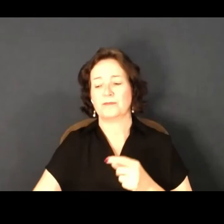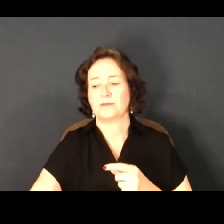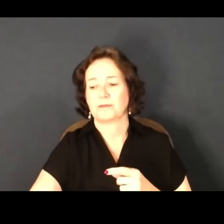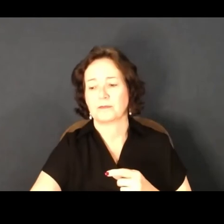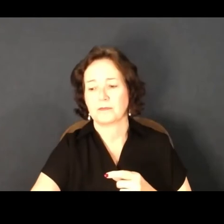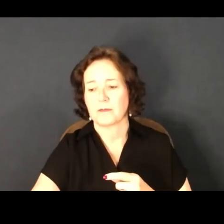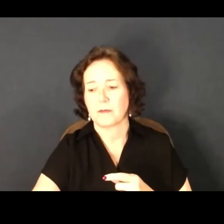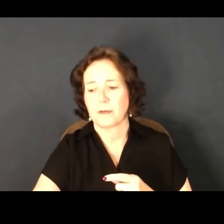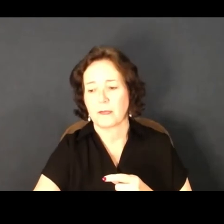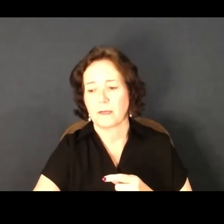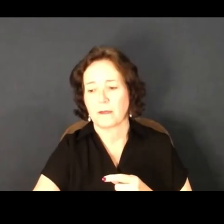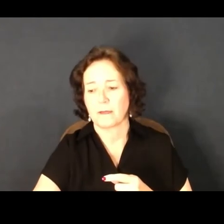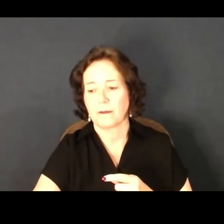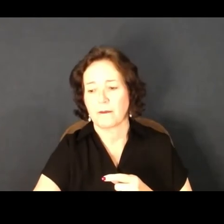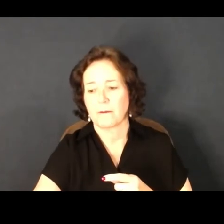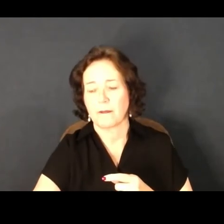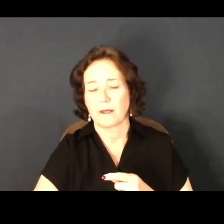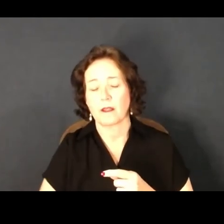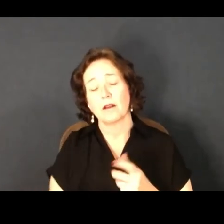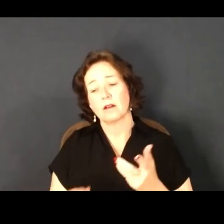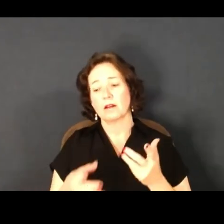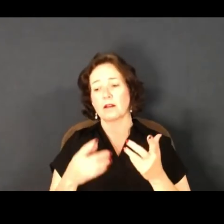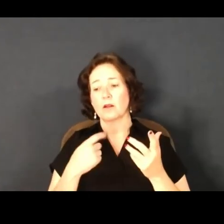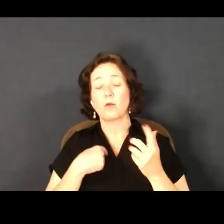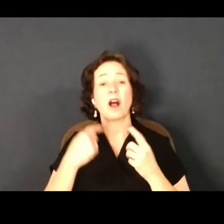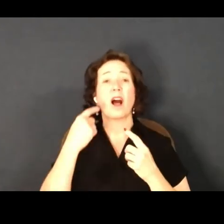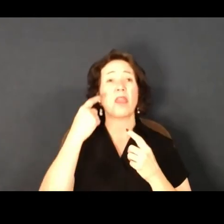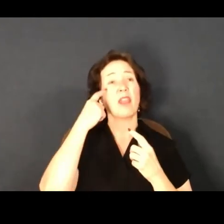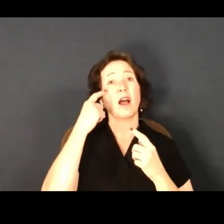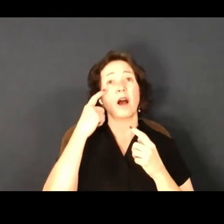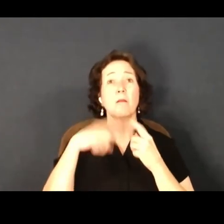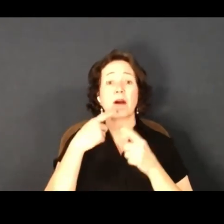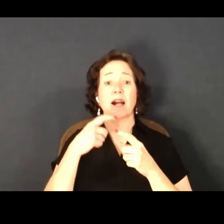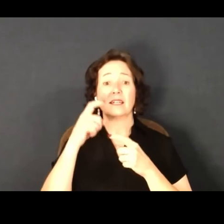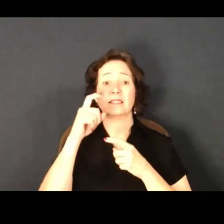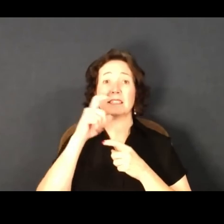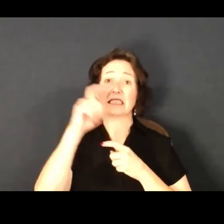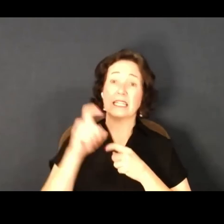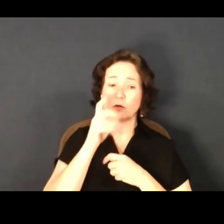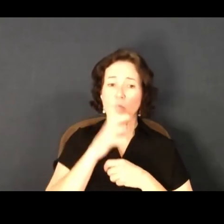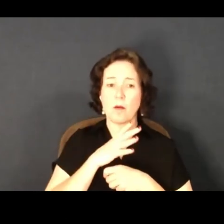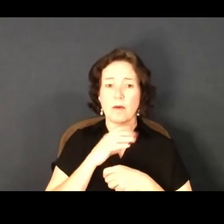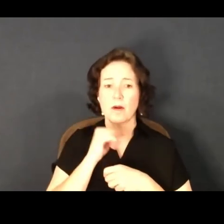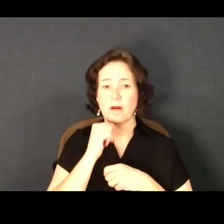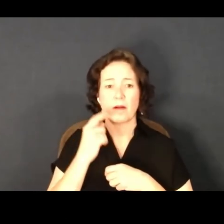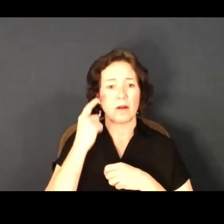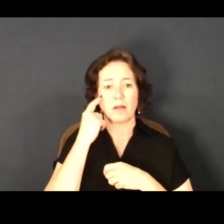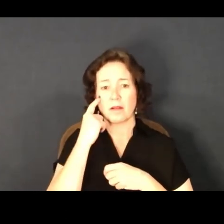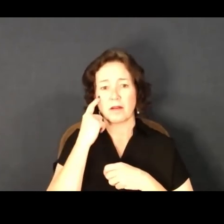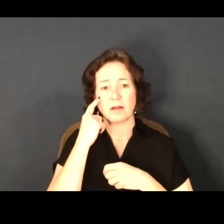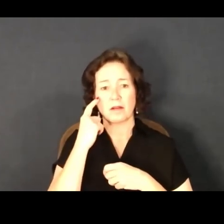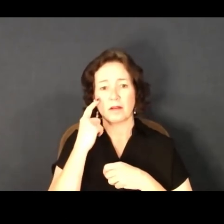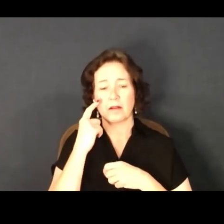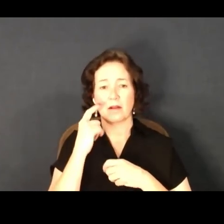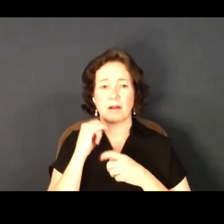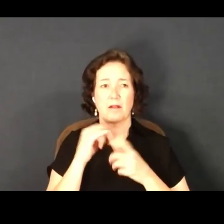Now, when I think of a Texas woman, I don't necessarily think of big hair like the